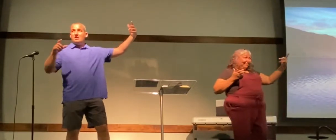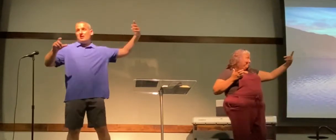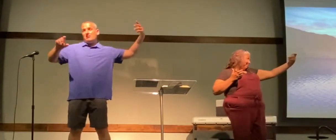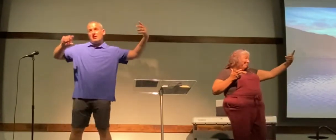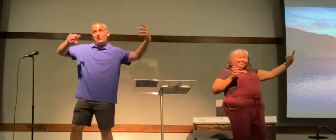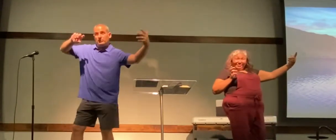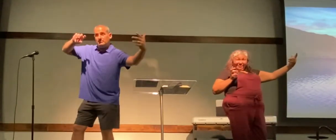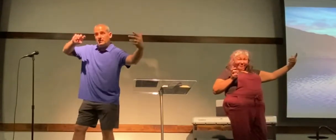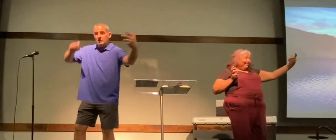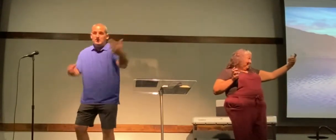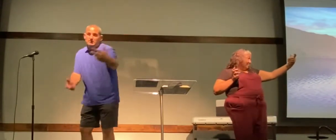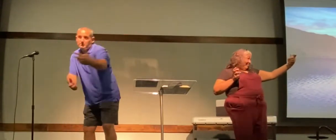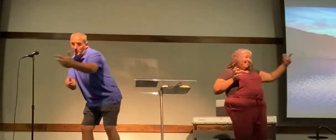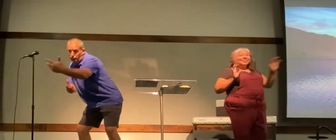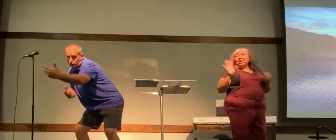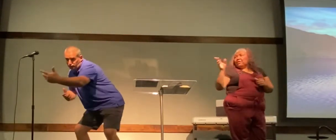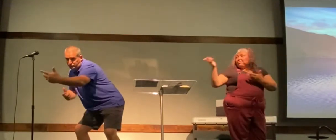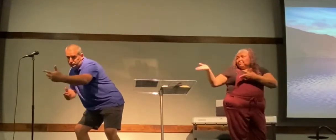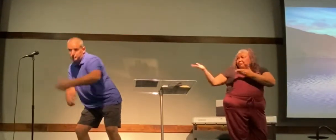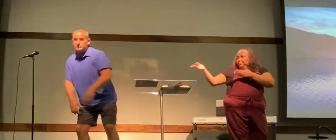Psh, yeah, right.